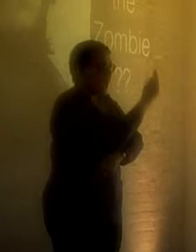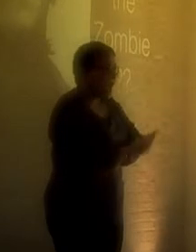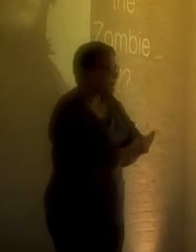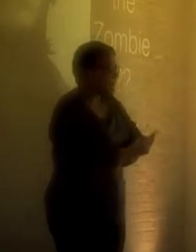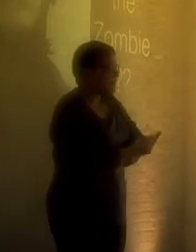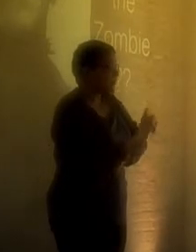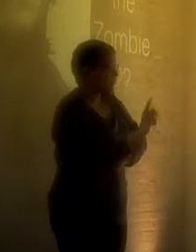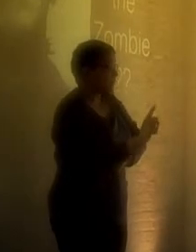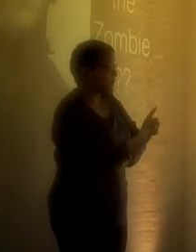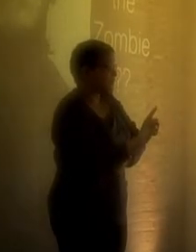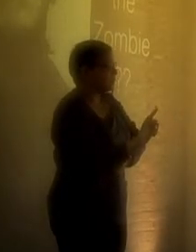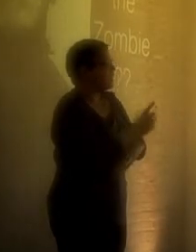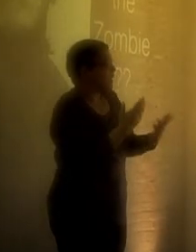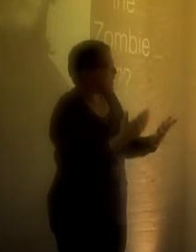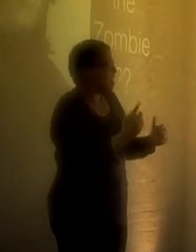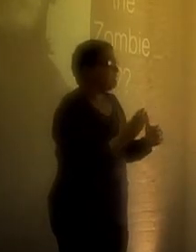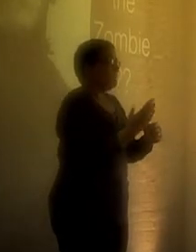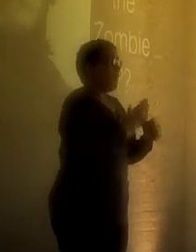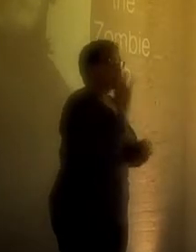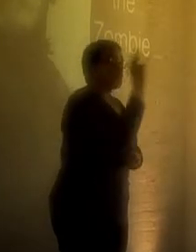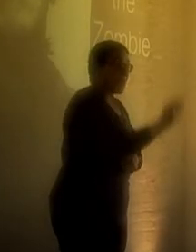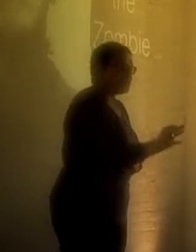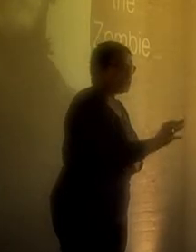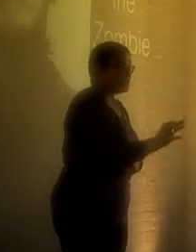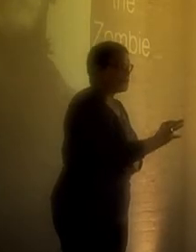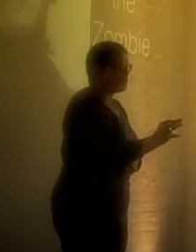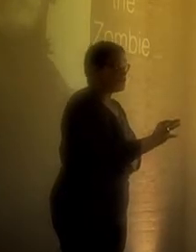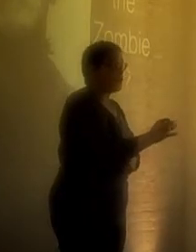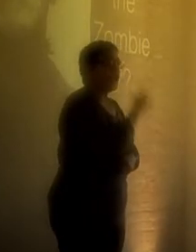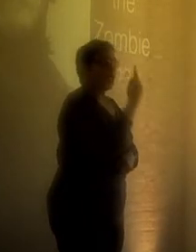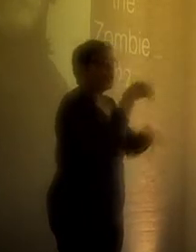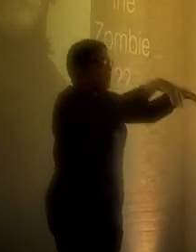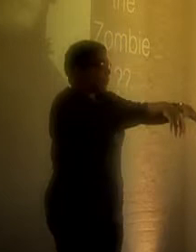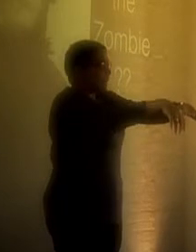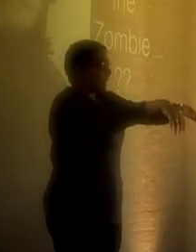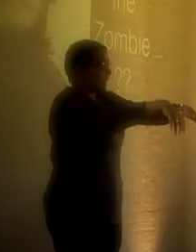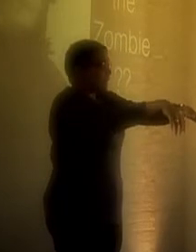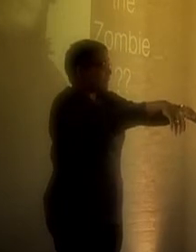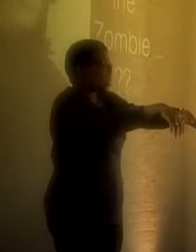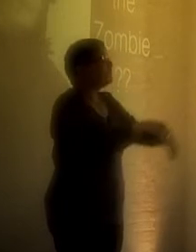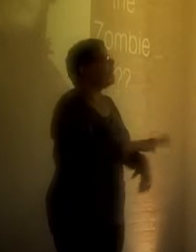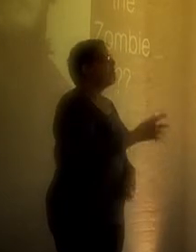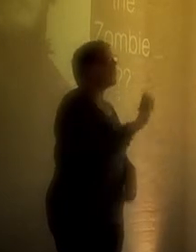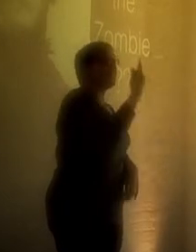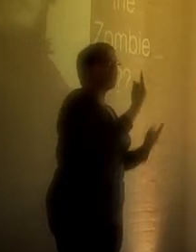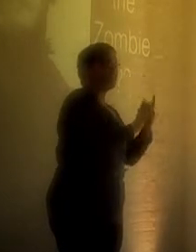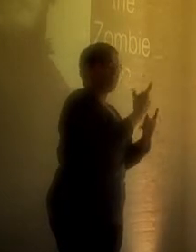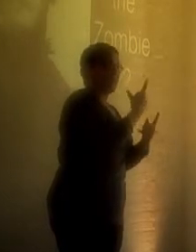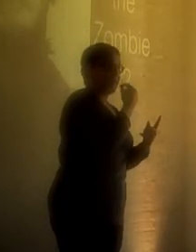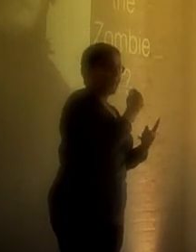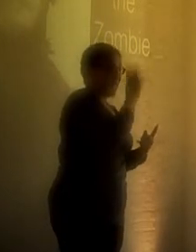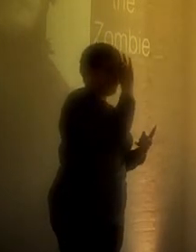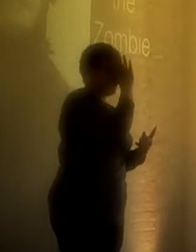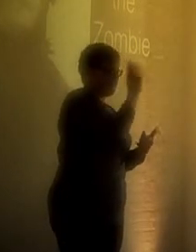zombie? Because if zombies have any kind of self-awareness, then I would suggest the first thing they can maybe teach us is to be a bit